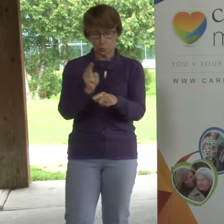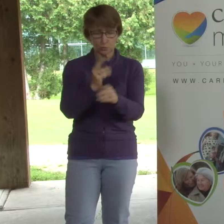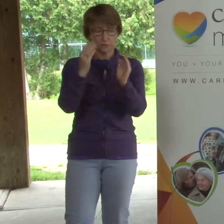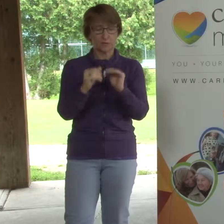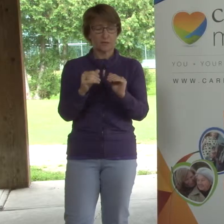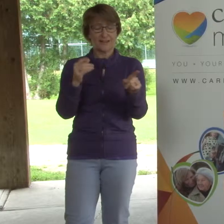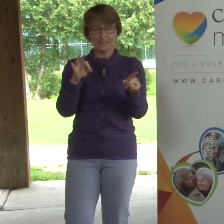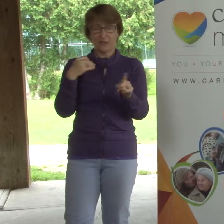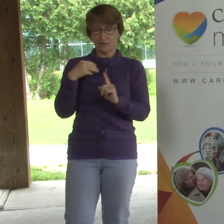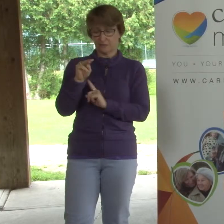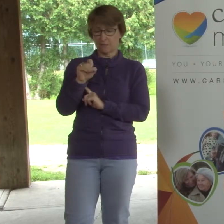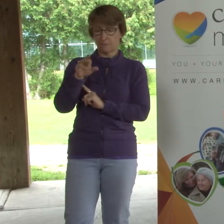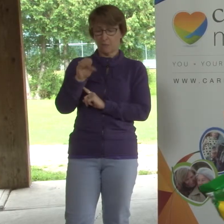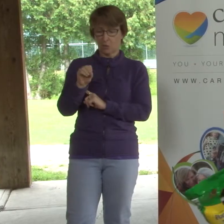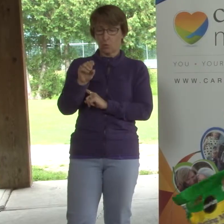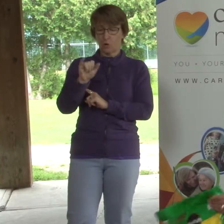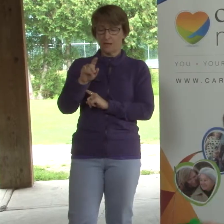has mycorrhizae in it.